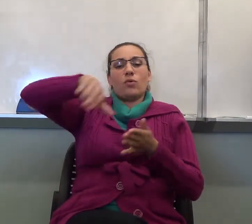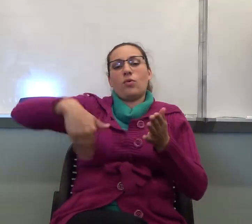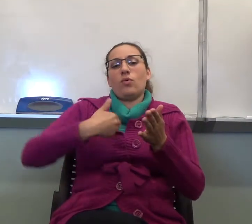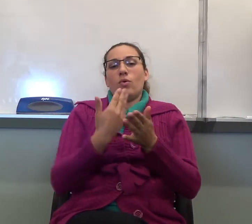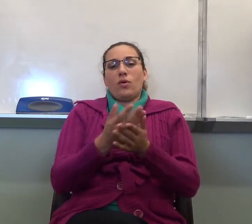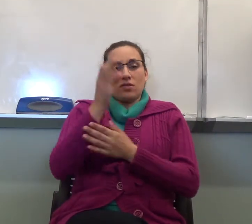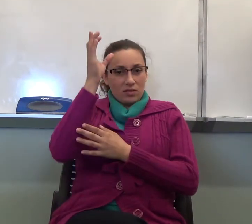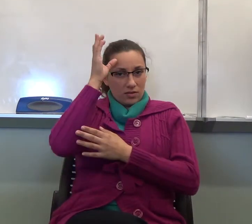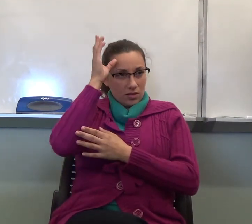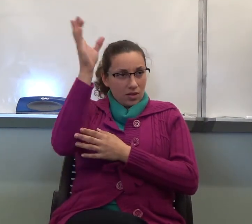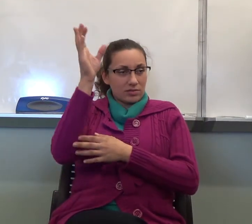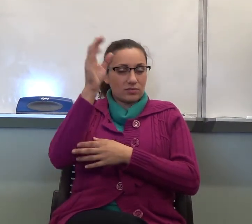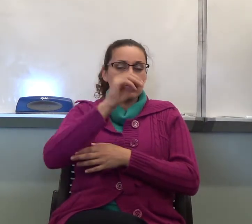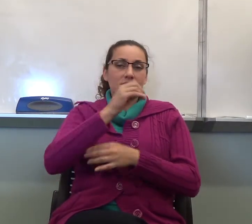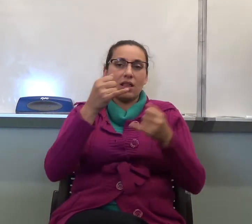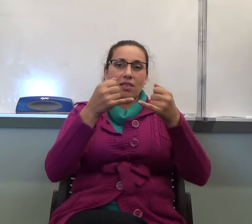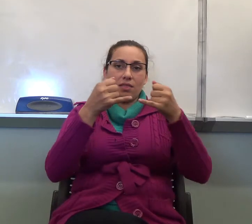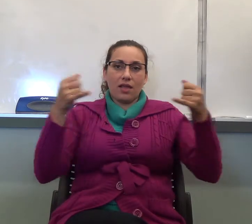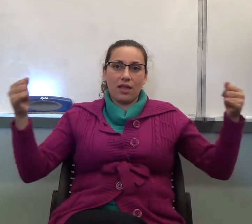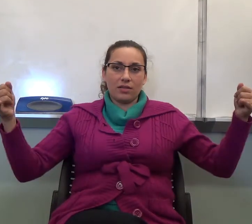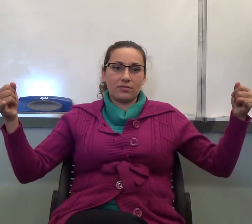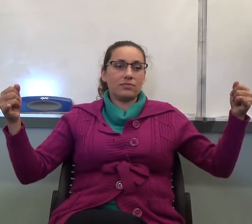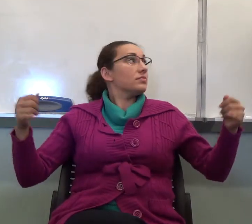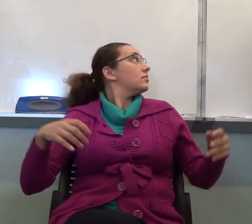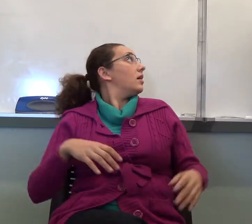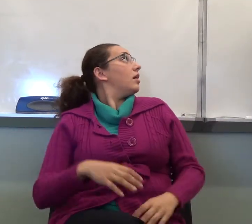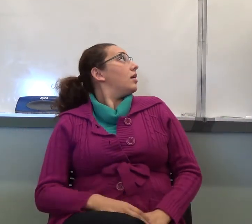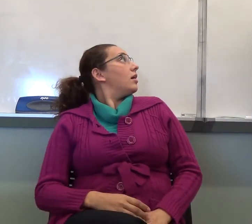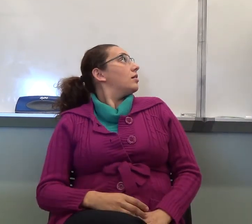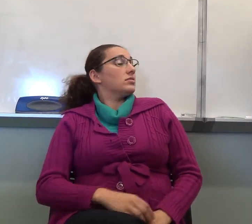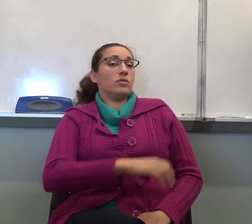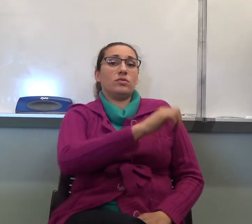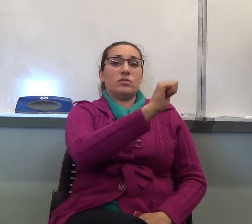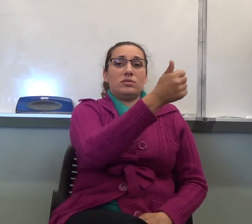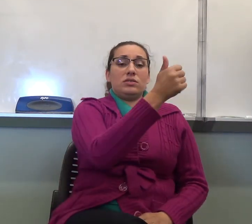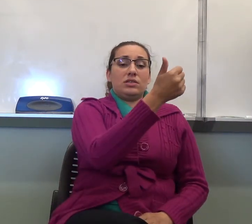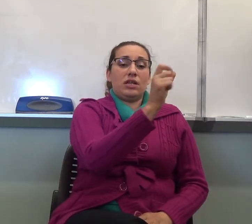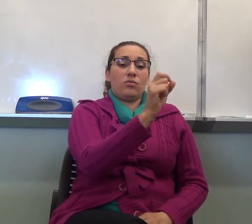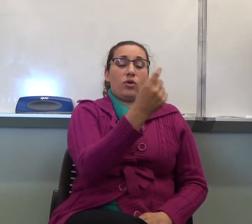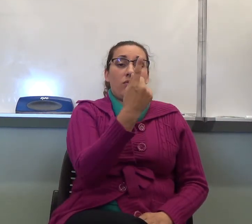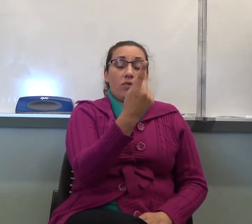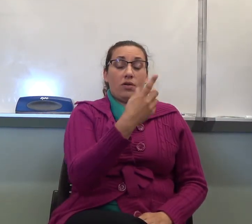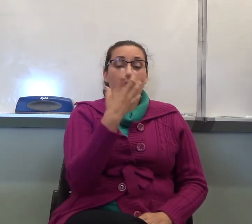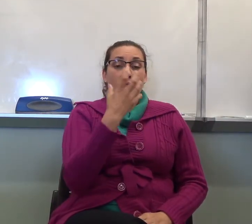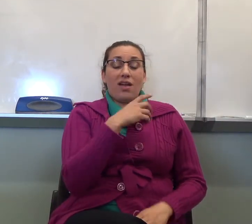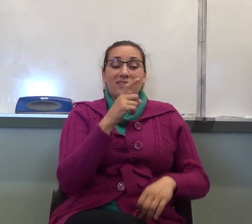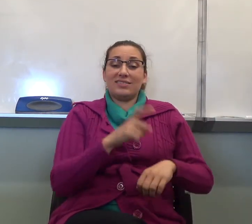This is 10.1. Time flies, huh? 10 chapters.